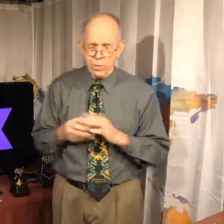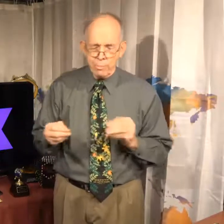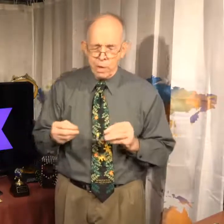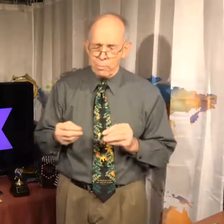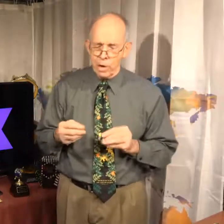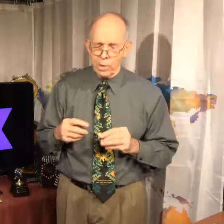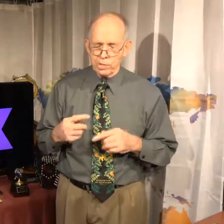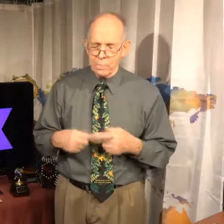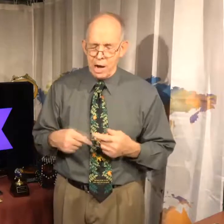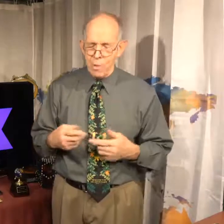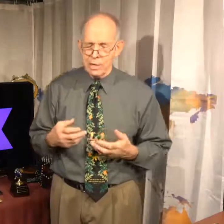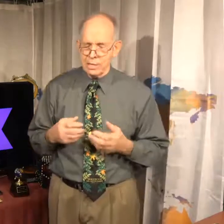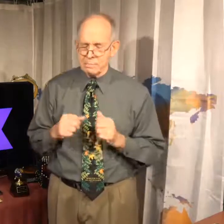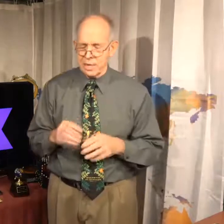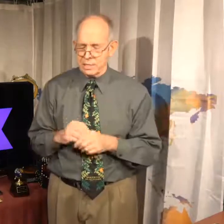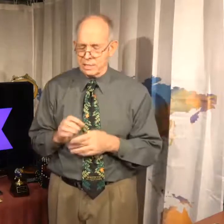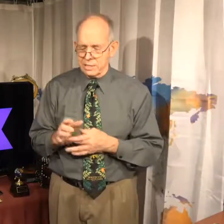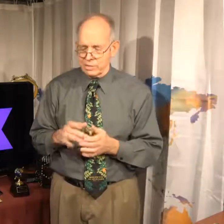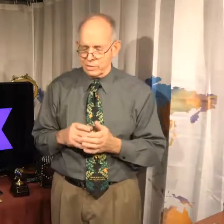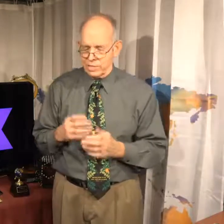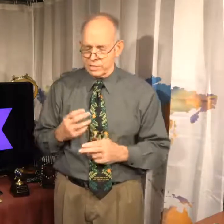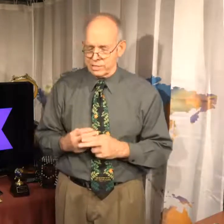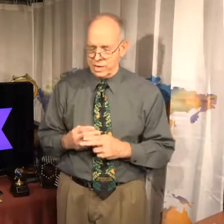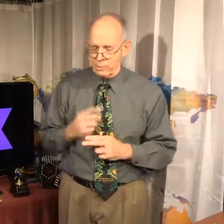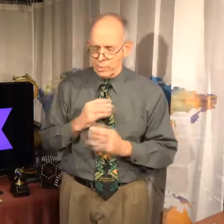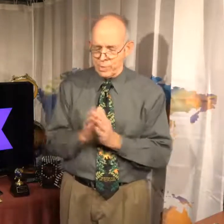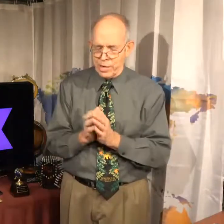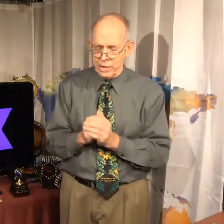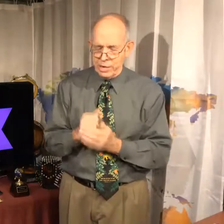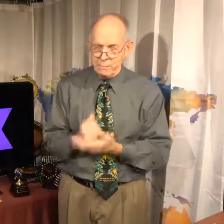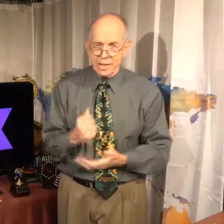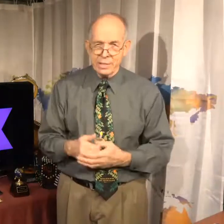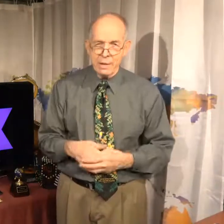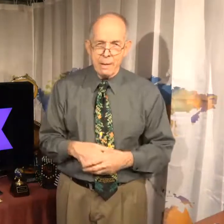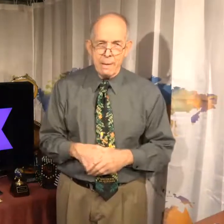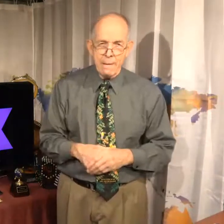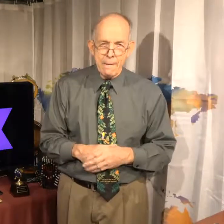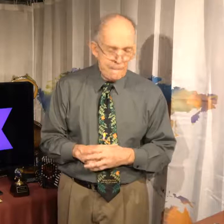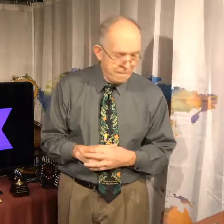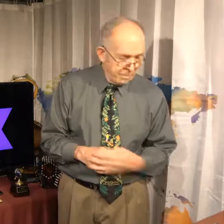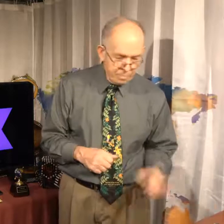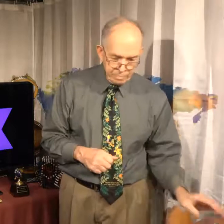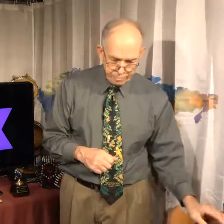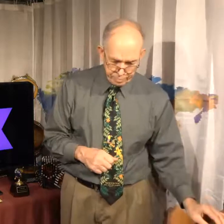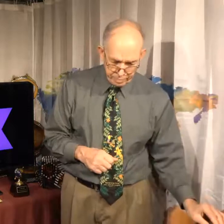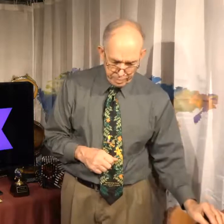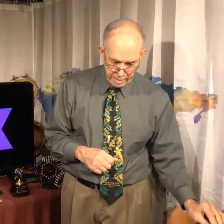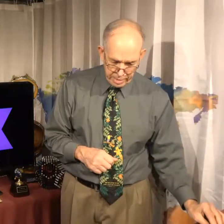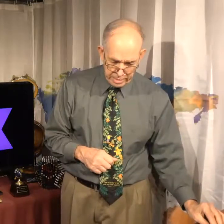the Bible, the Bible. Bless in Jesus' name we pray. Amen.